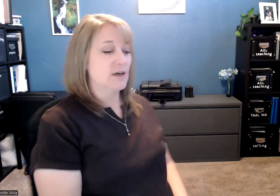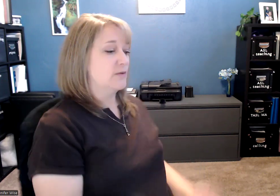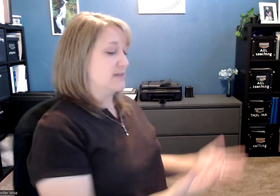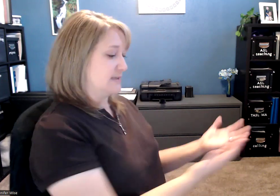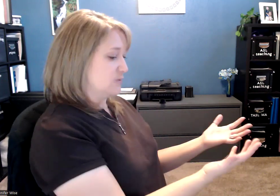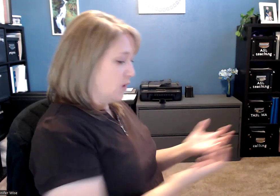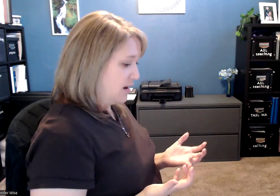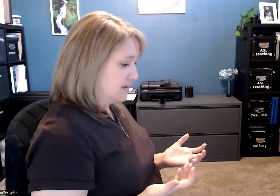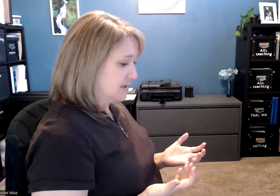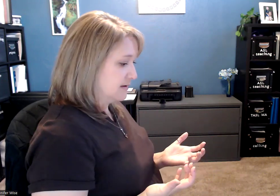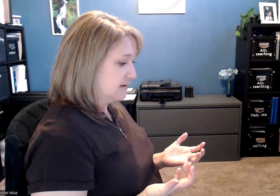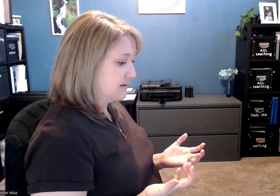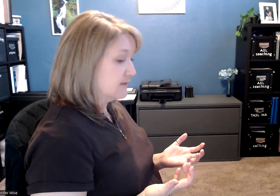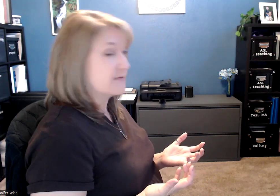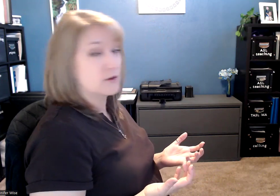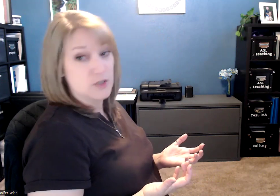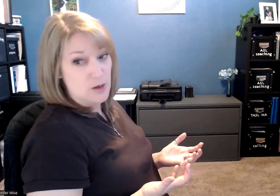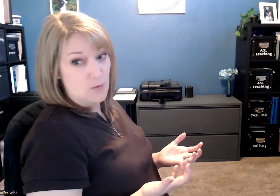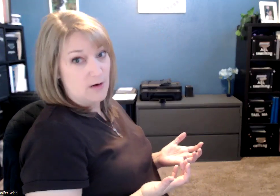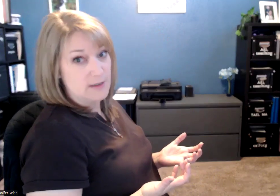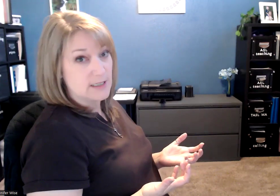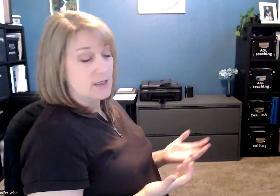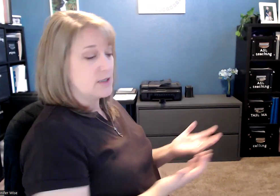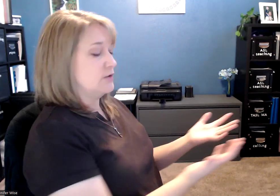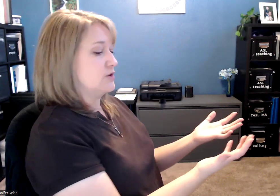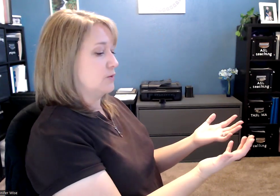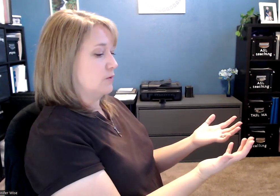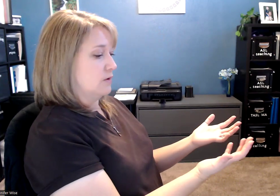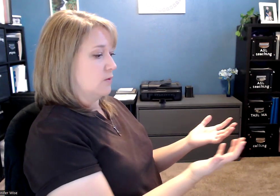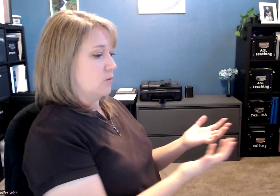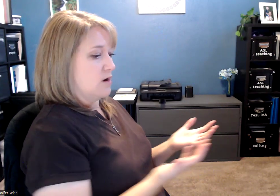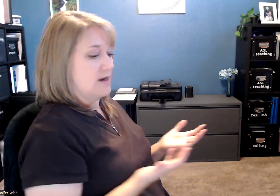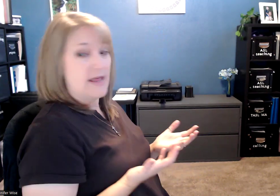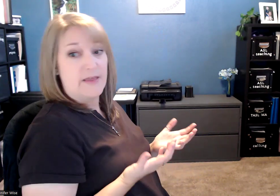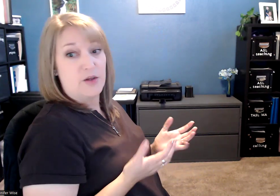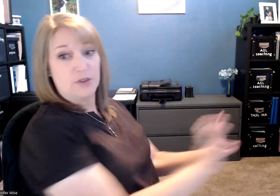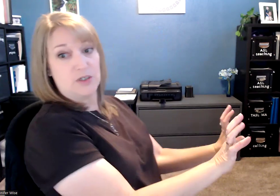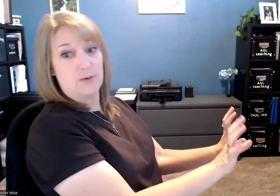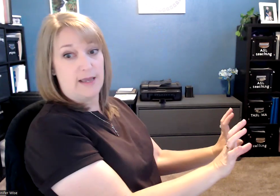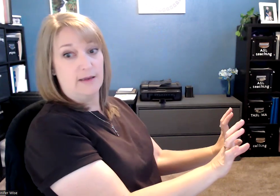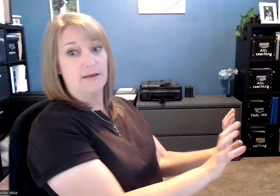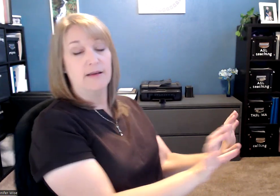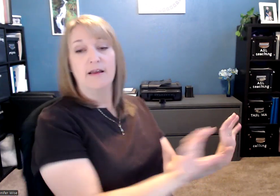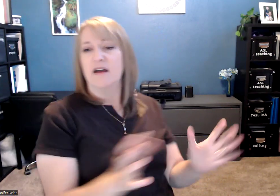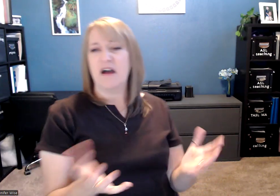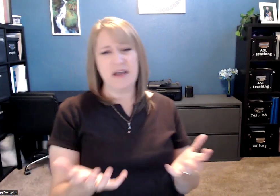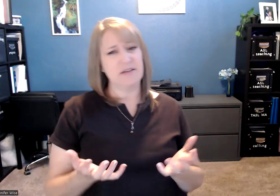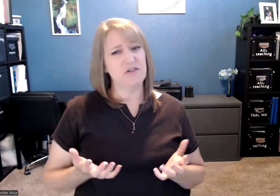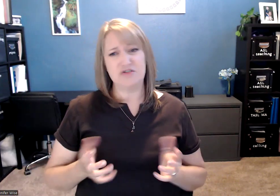So this is want. For don't want, you do want and then you push it away. I